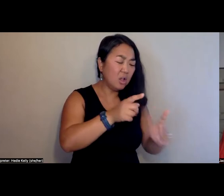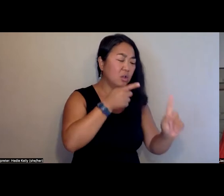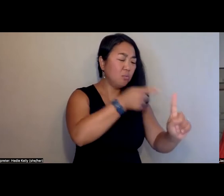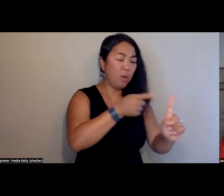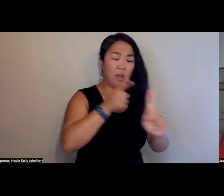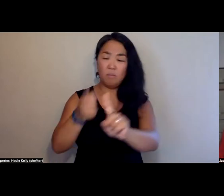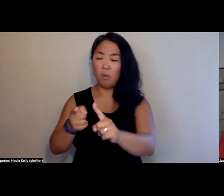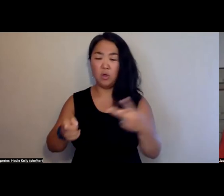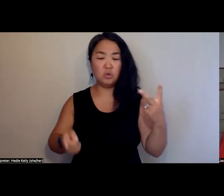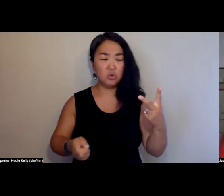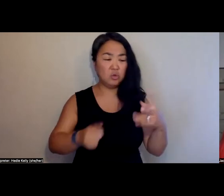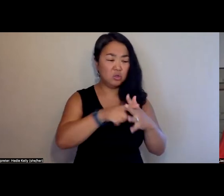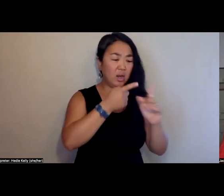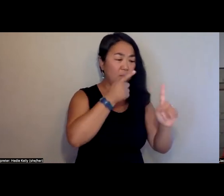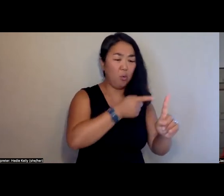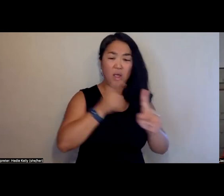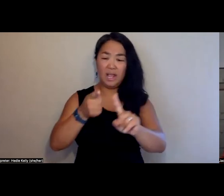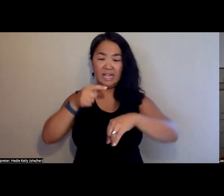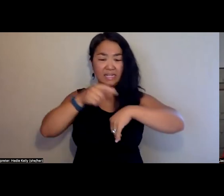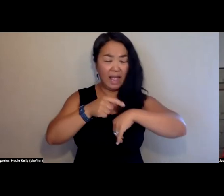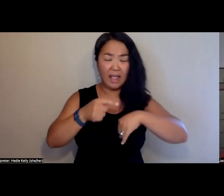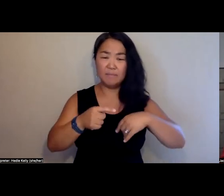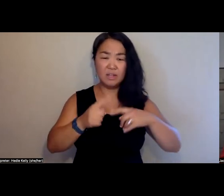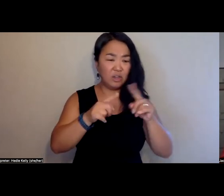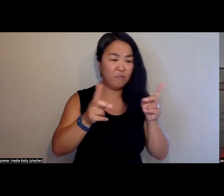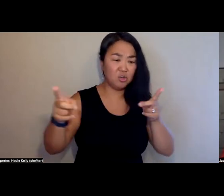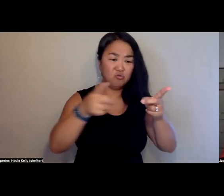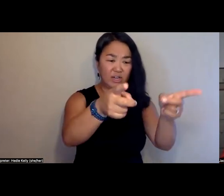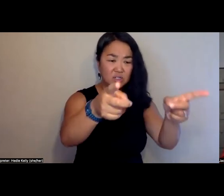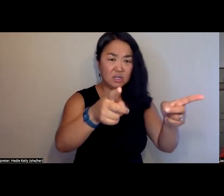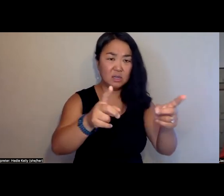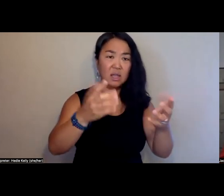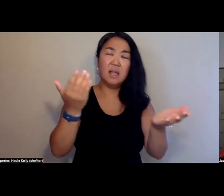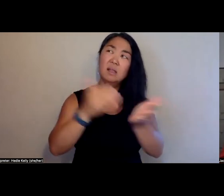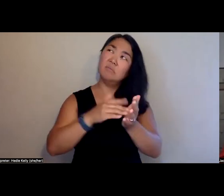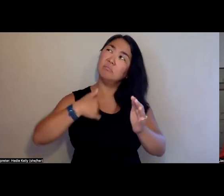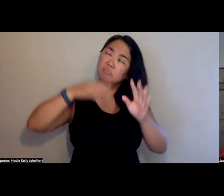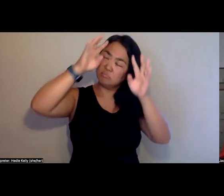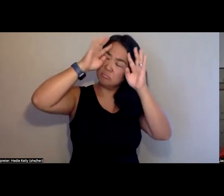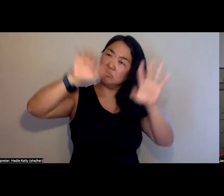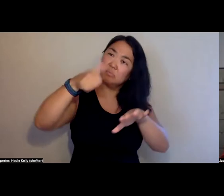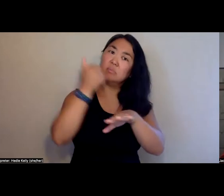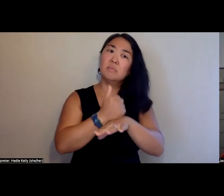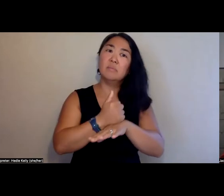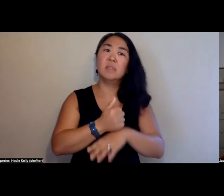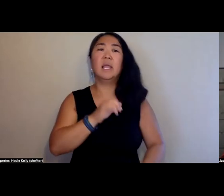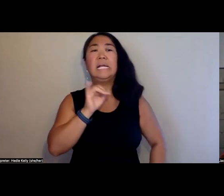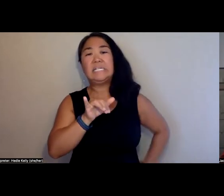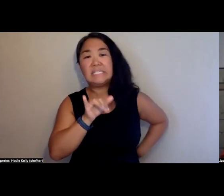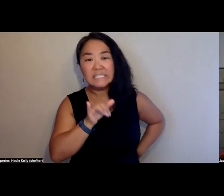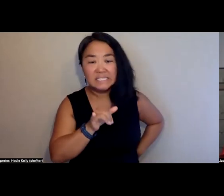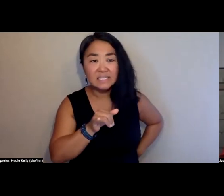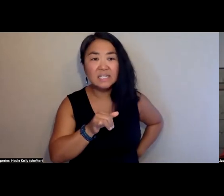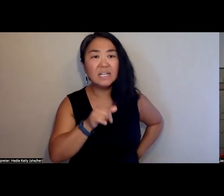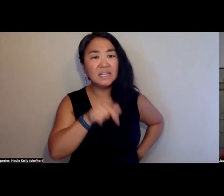points, two different starting times, two different directions. And I again sort of created the setup for myself of, oh, I've gone and made this